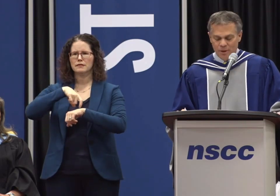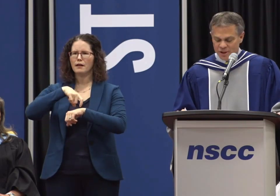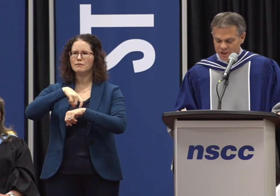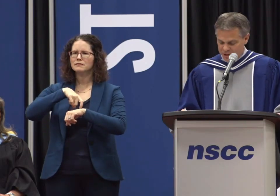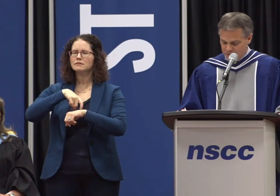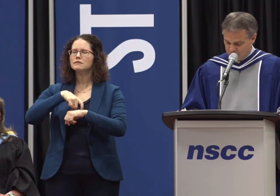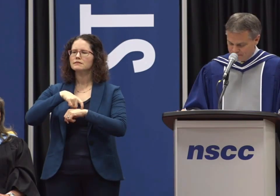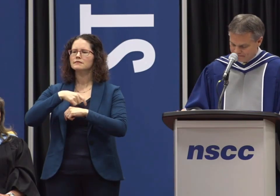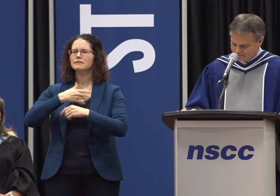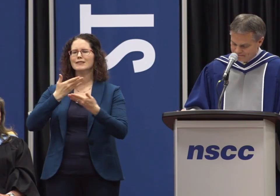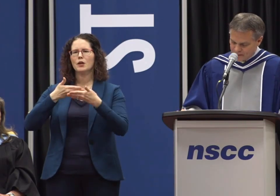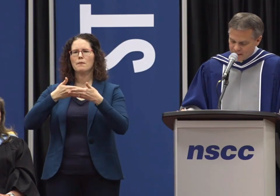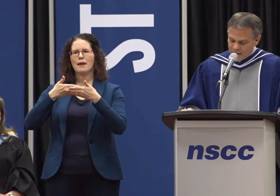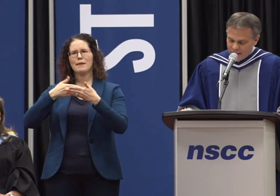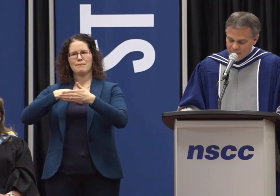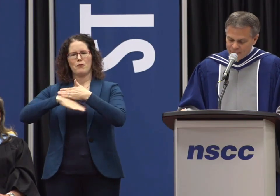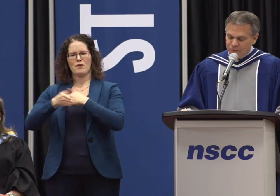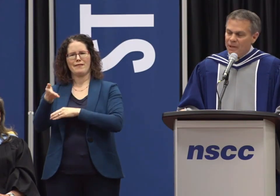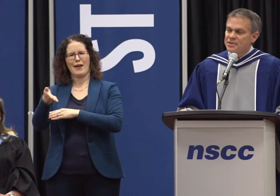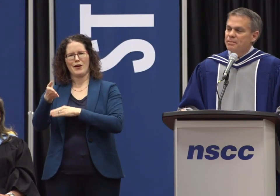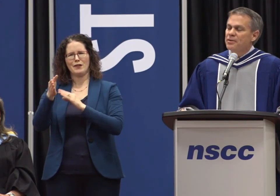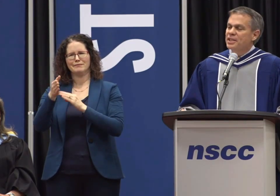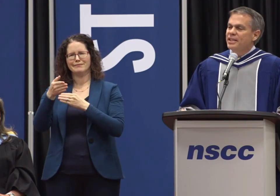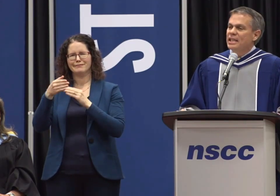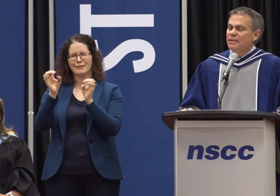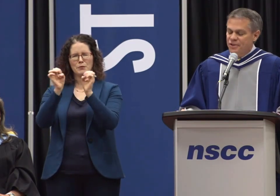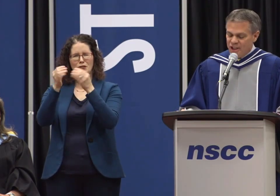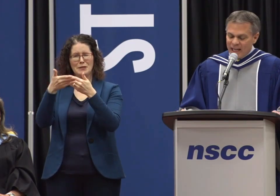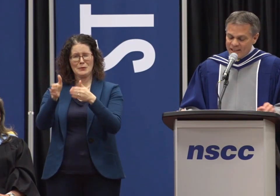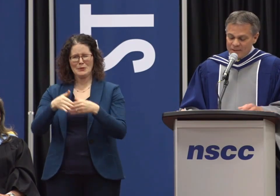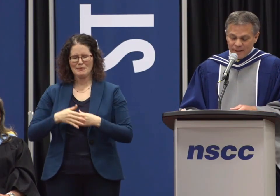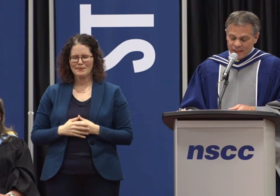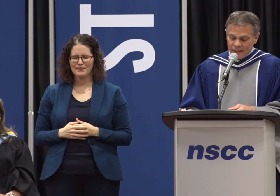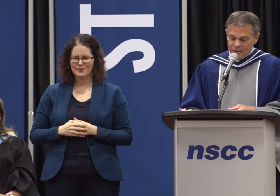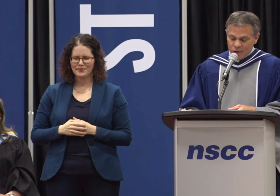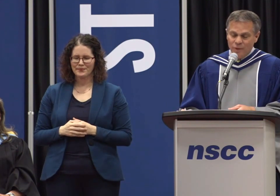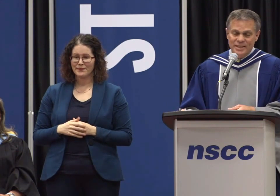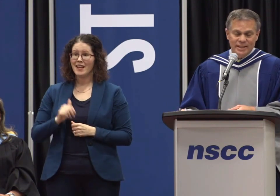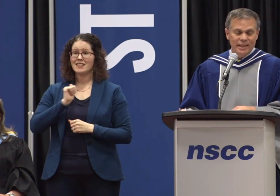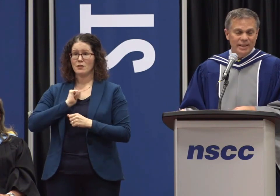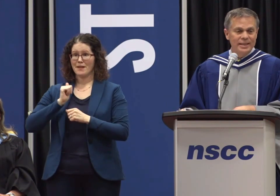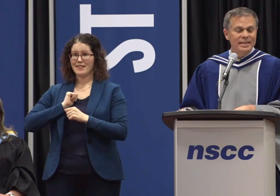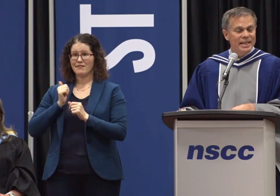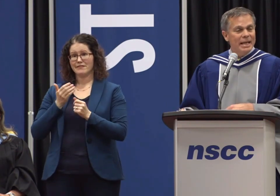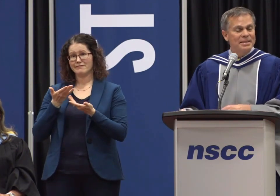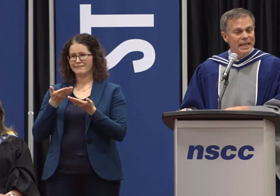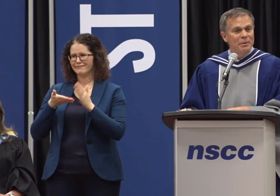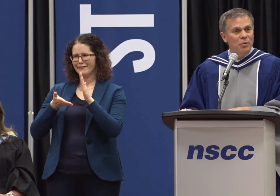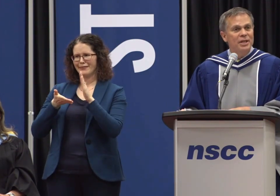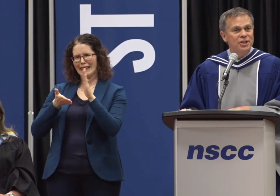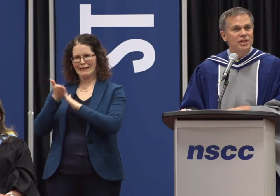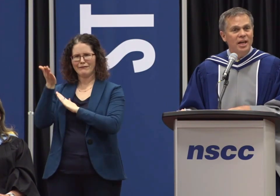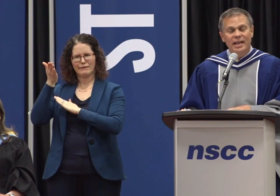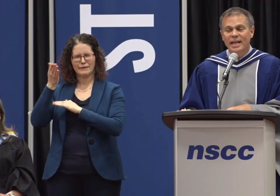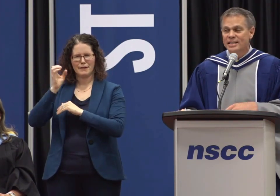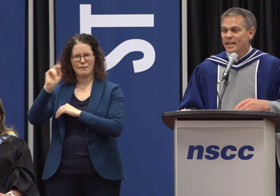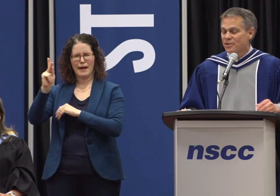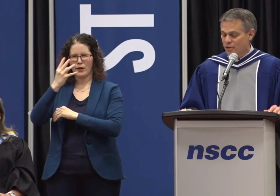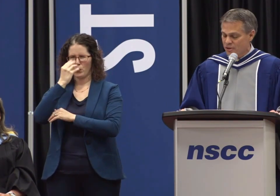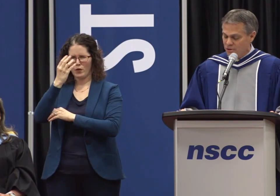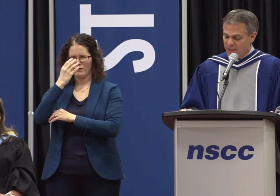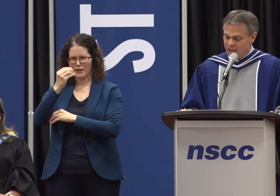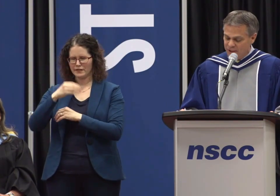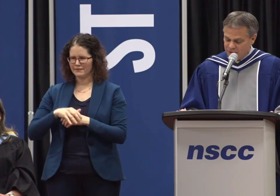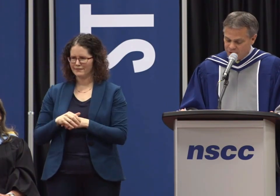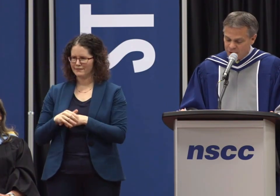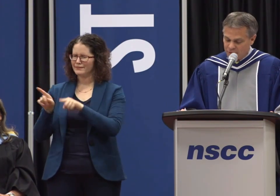in the emergency room. And before I was about to leave, she asked me, coincidentally, the exact same question I asked that